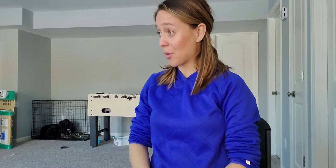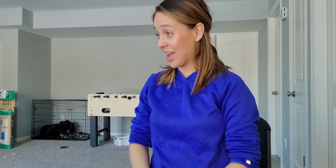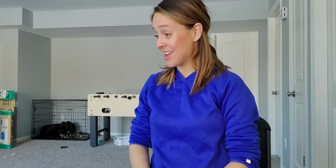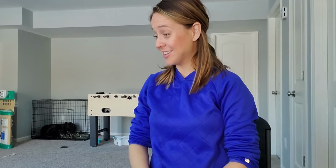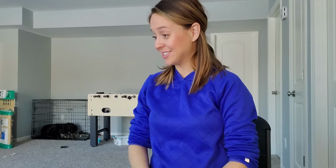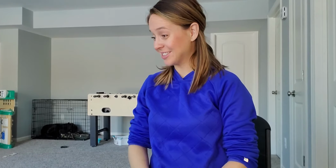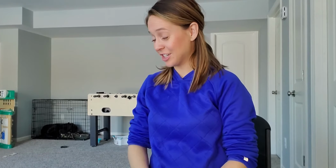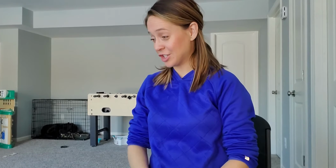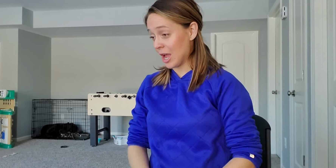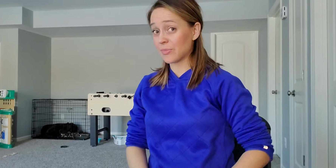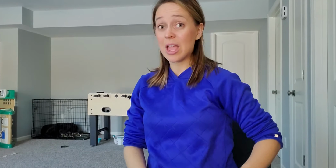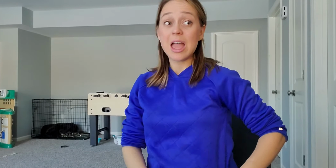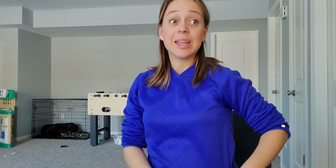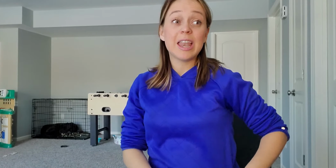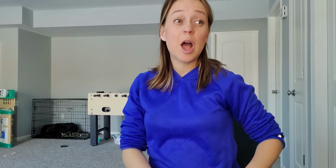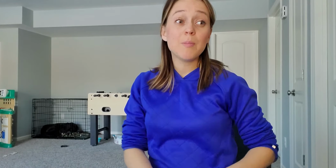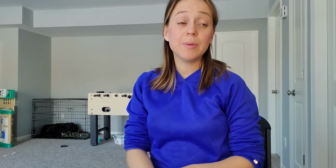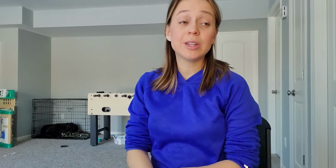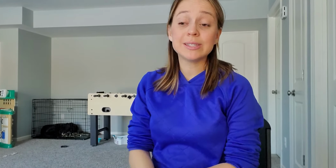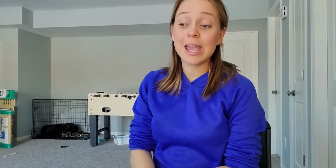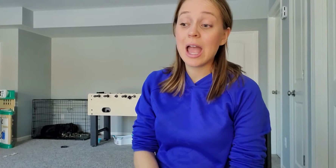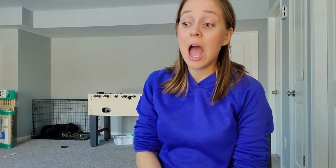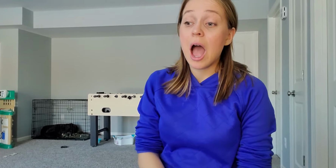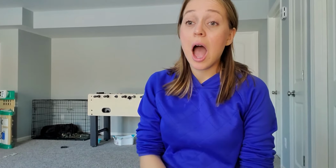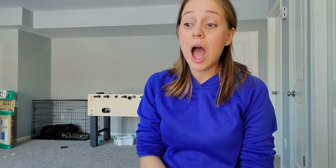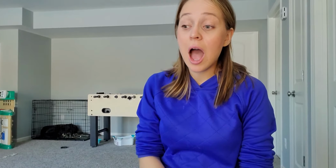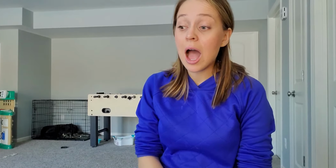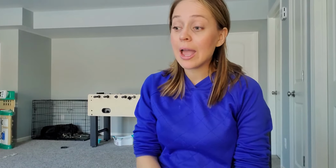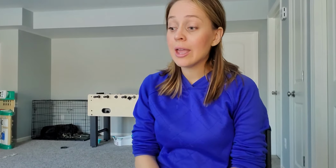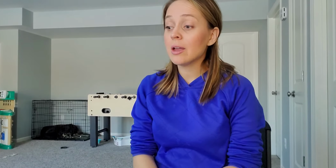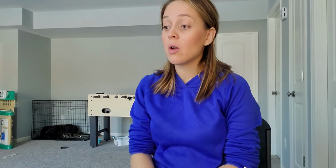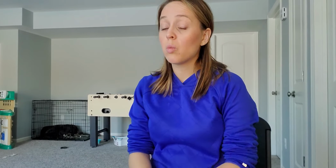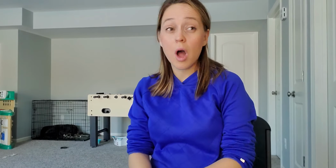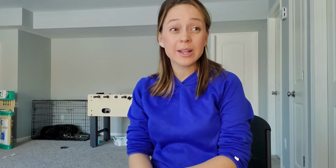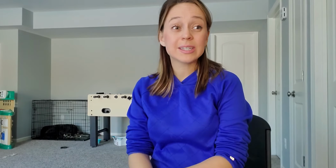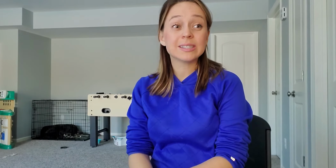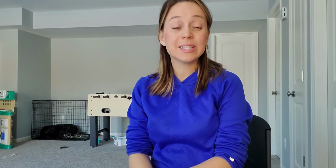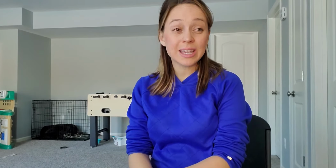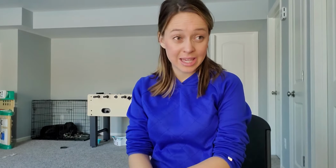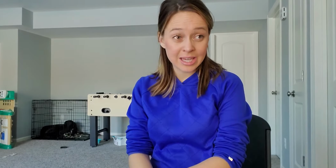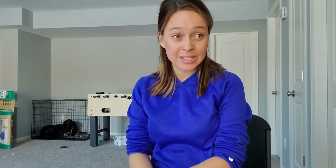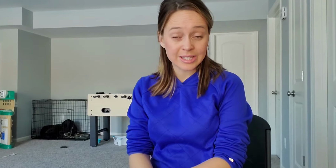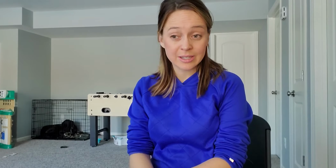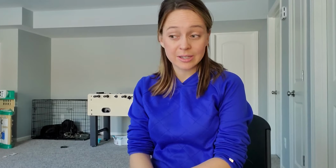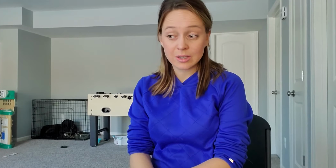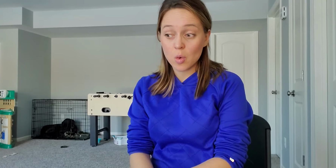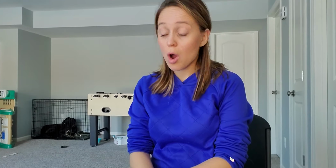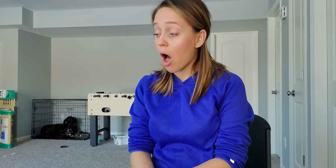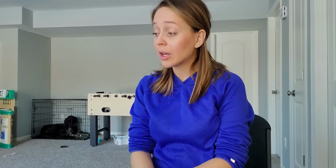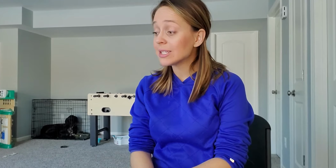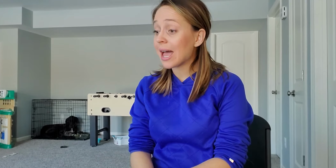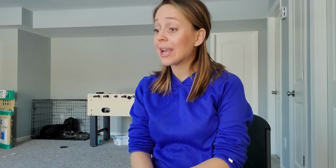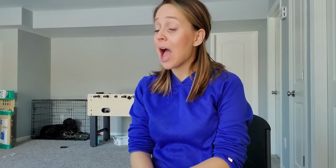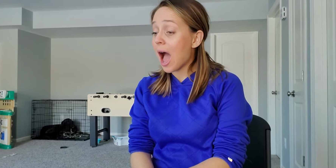Okay. Good job. Now, maybe you can say, I want to eat. We're all going to sign,